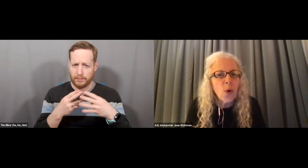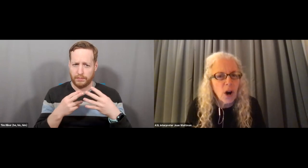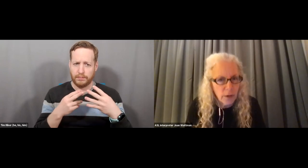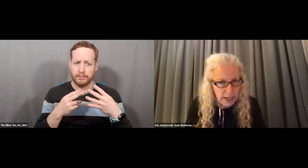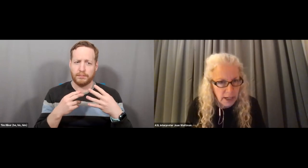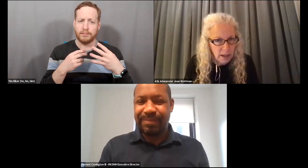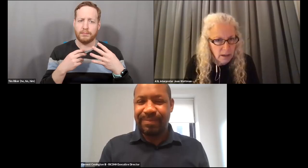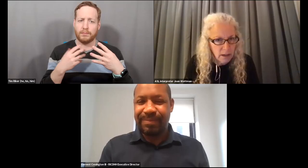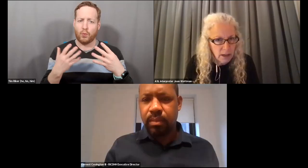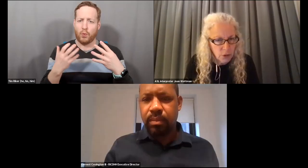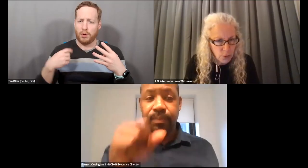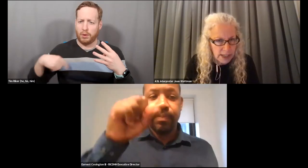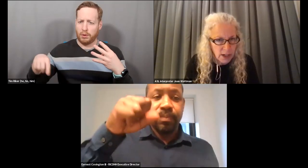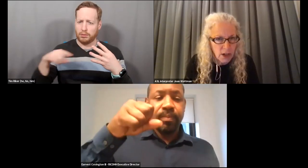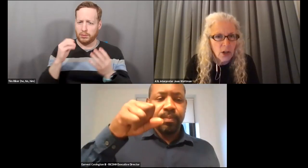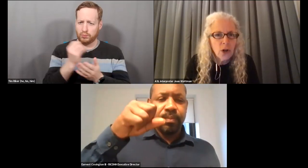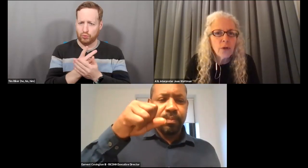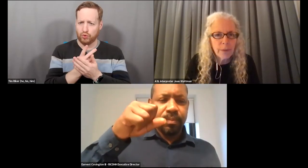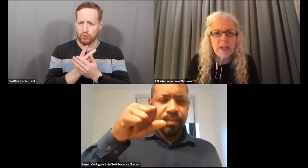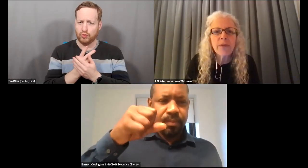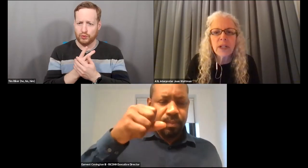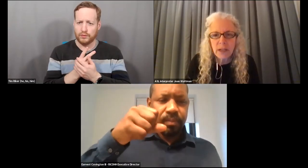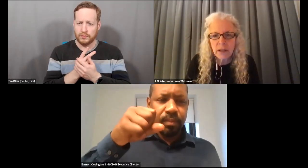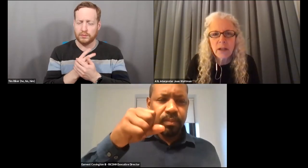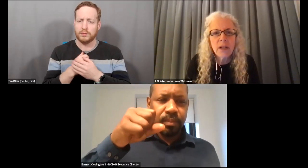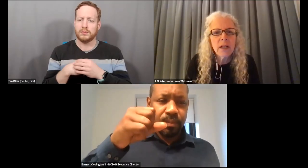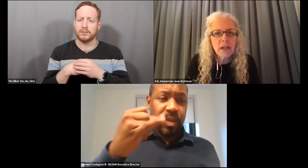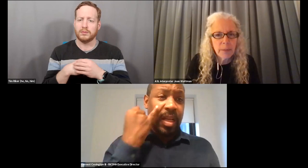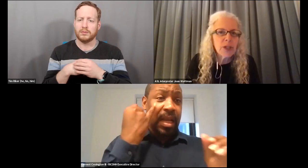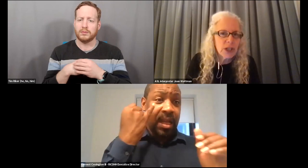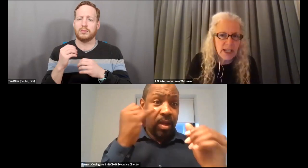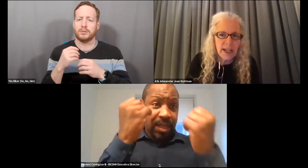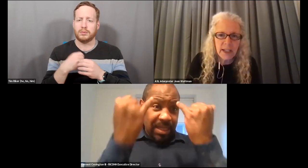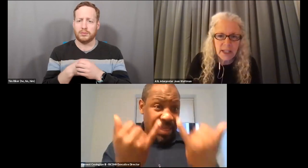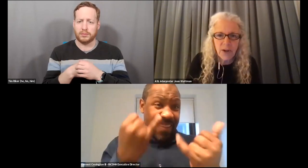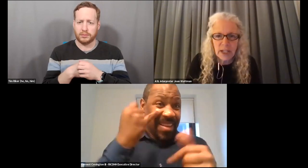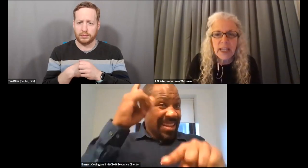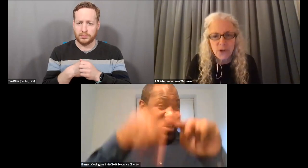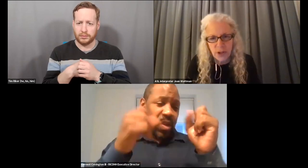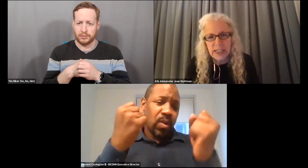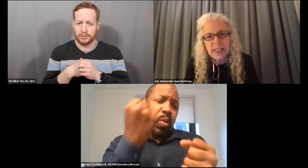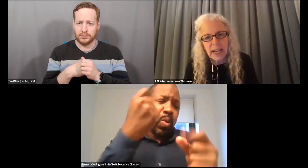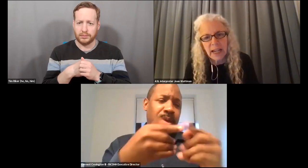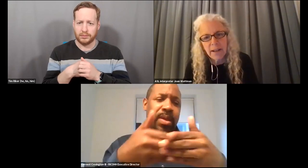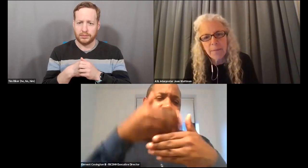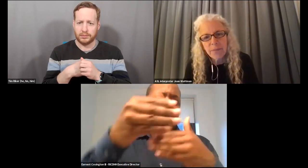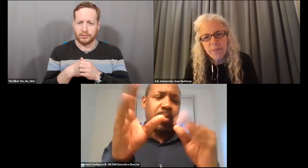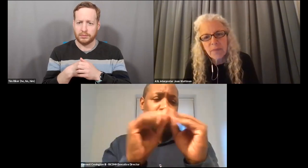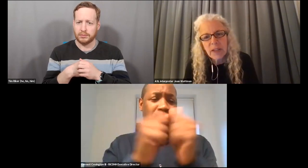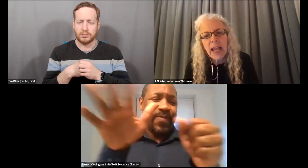are already interested, who are from different commissions and et cetera. Yes, Ernest is saying.